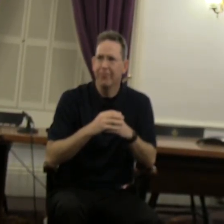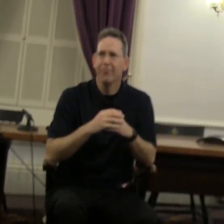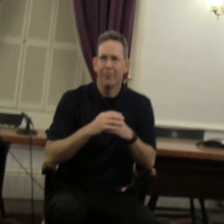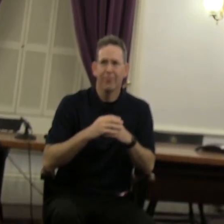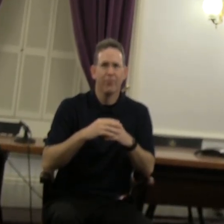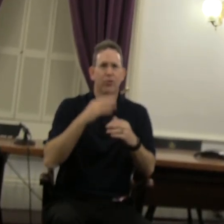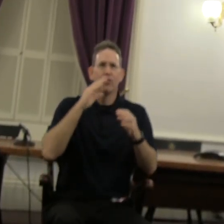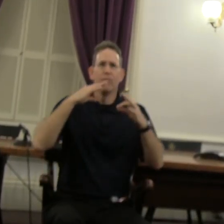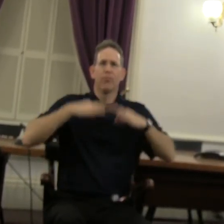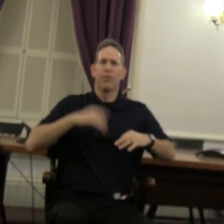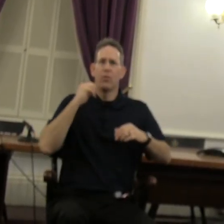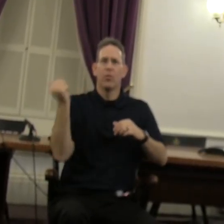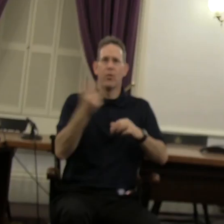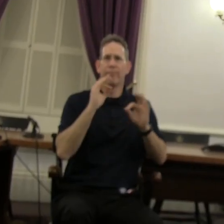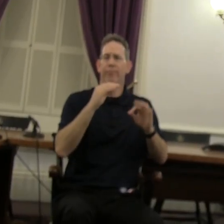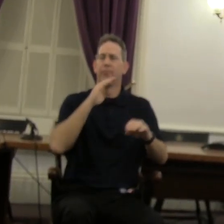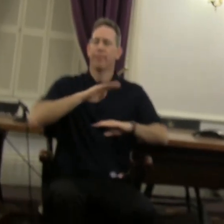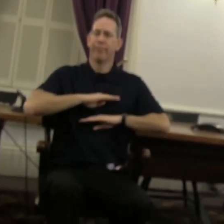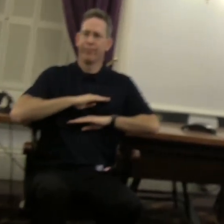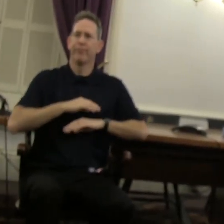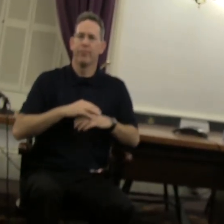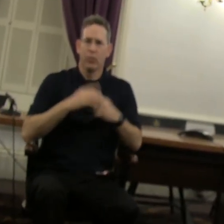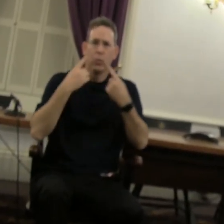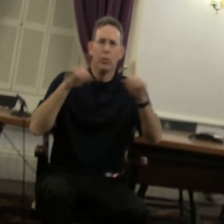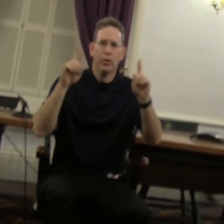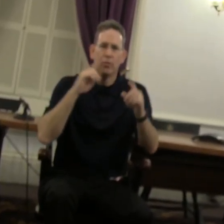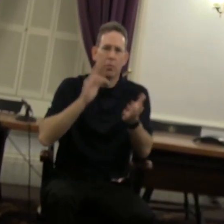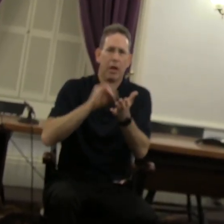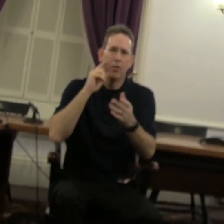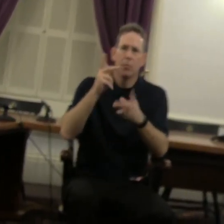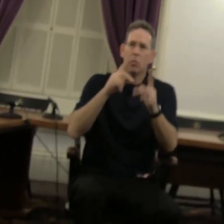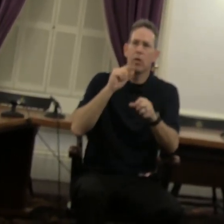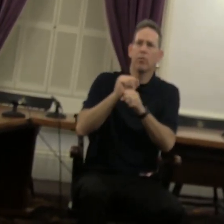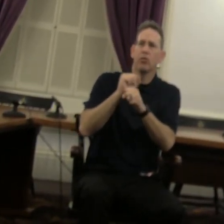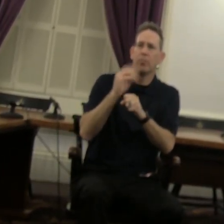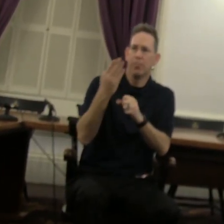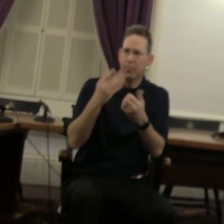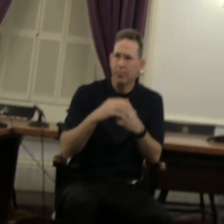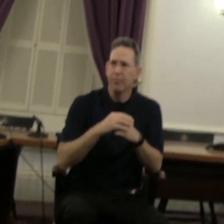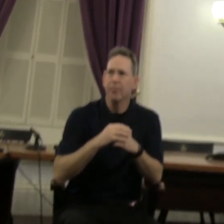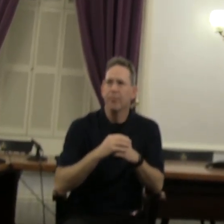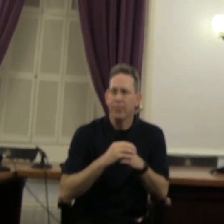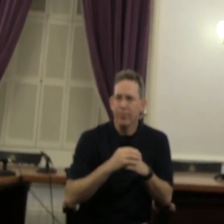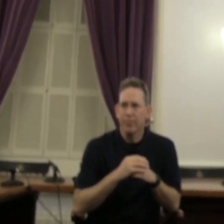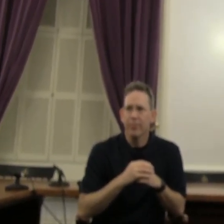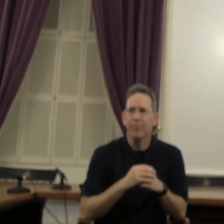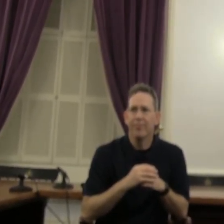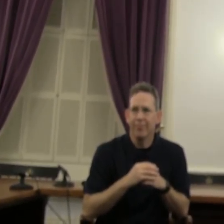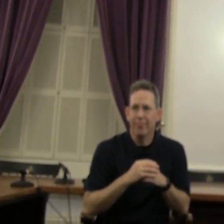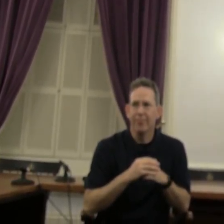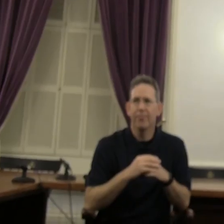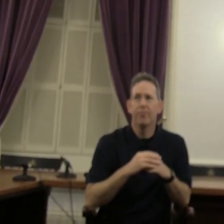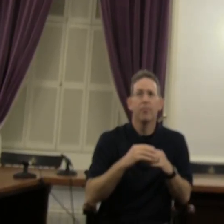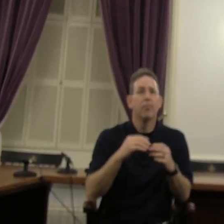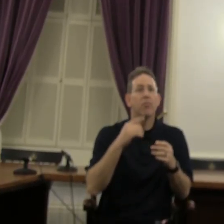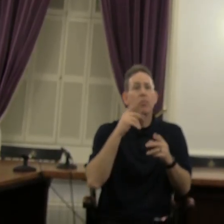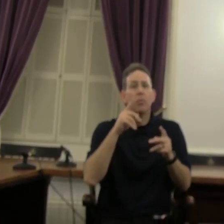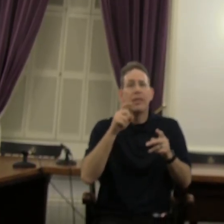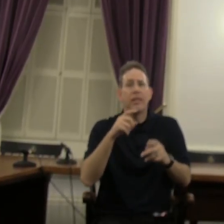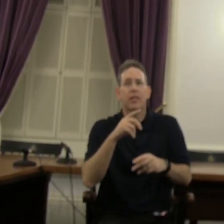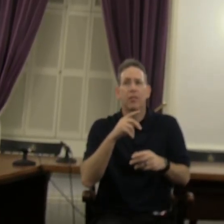In addition, these people are more productive socioeconomically. Therefore, such changes to social